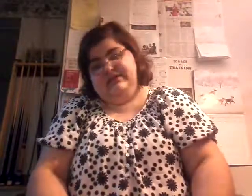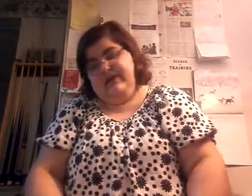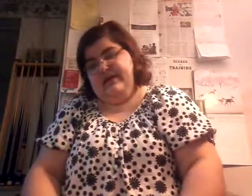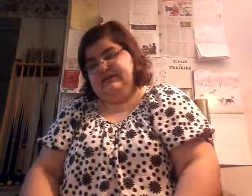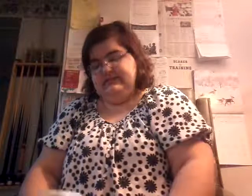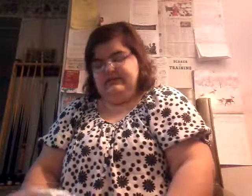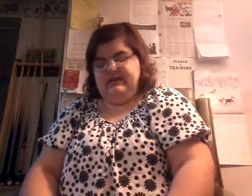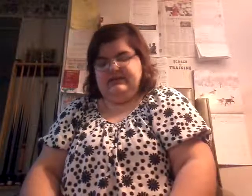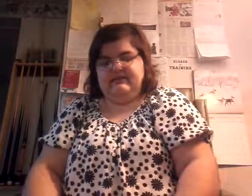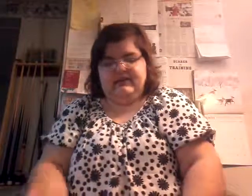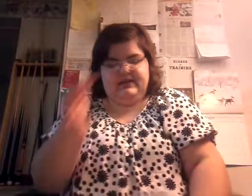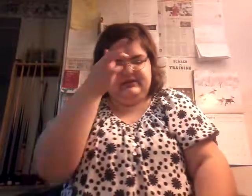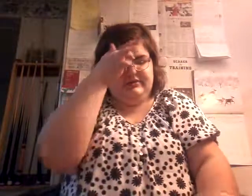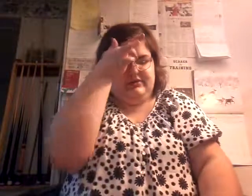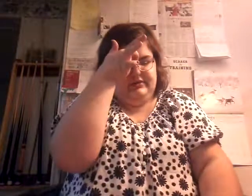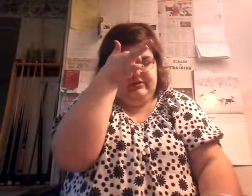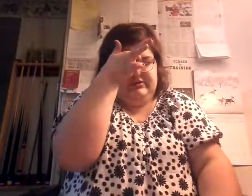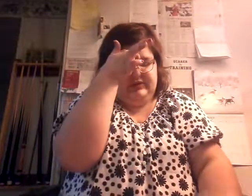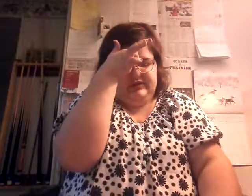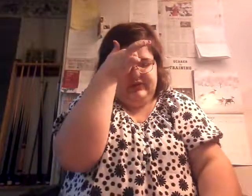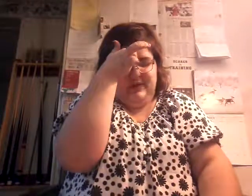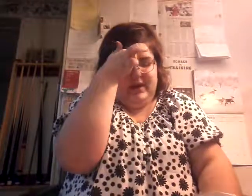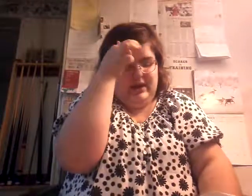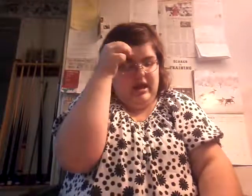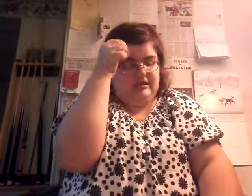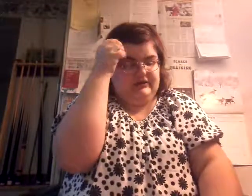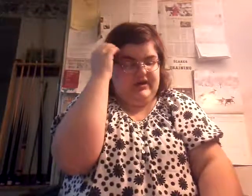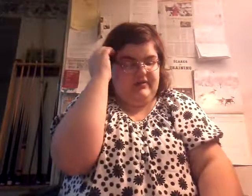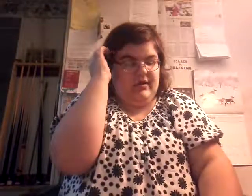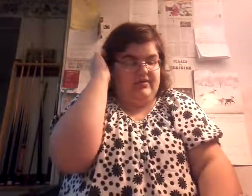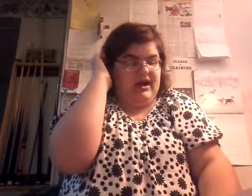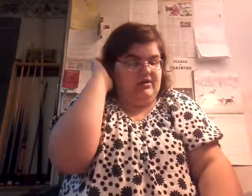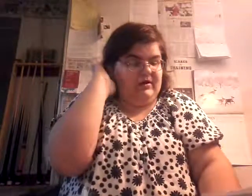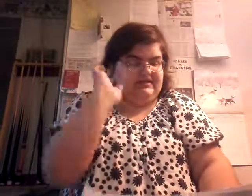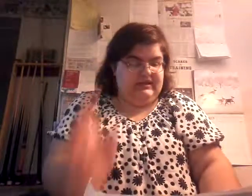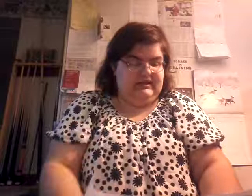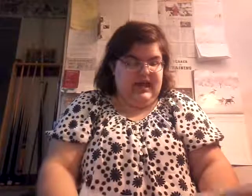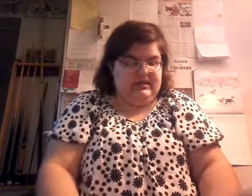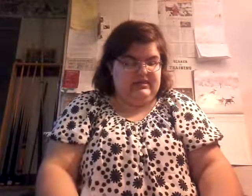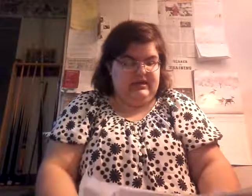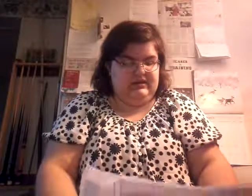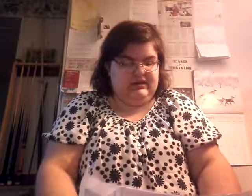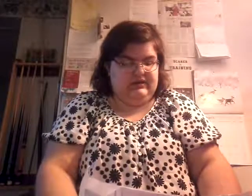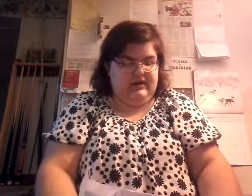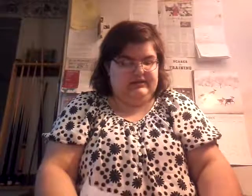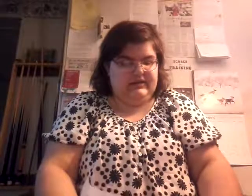my best because I forgot to do the research for that one. So, but otherwise than that, I think that's all the signs